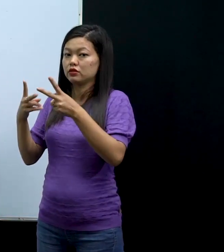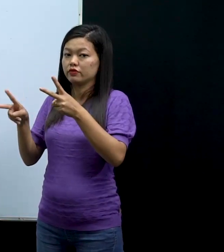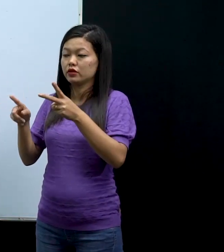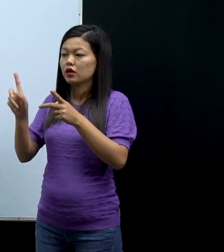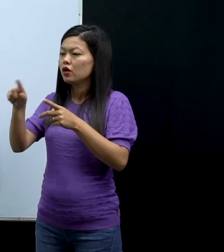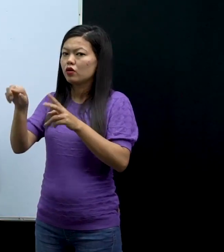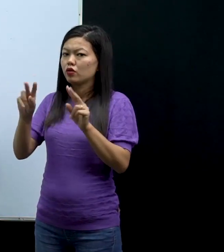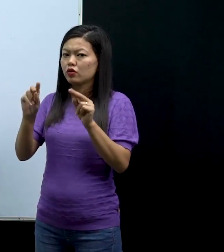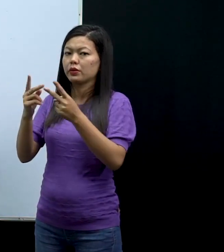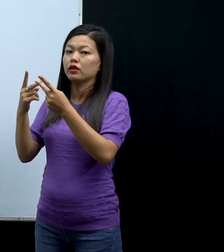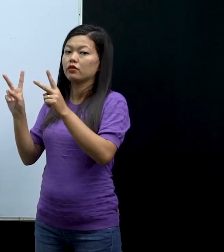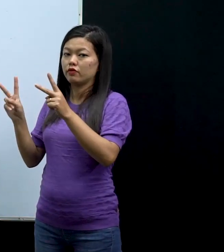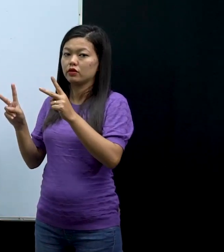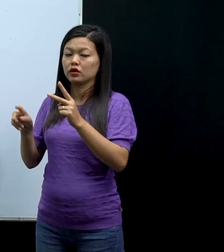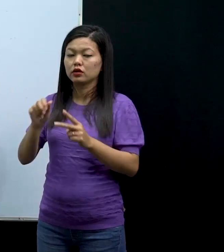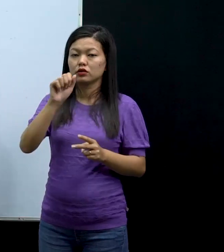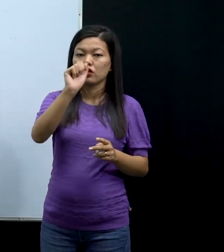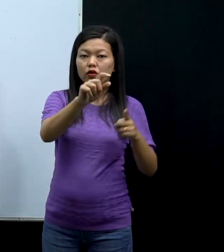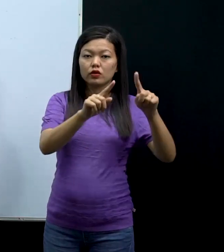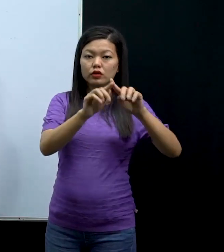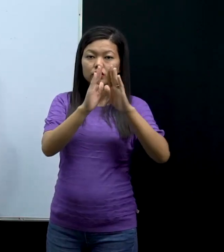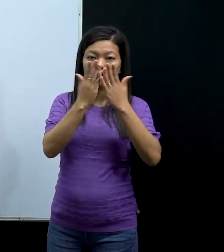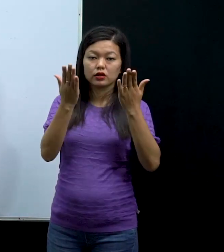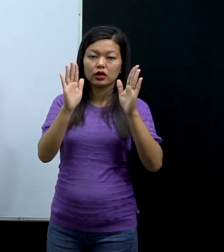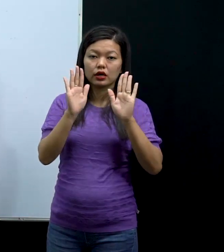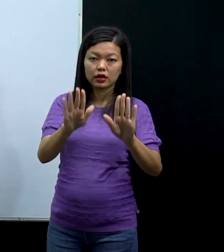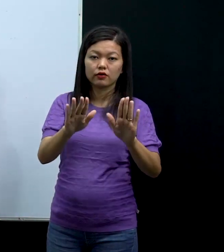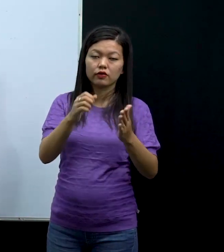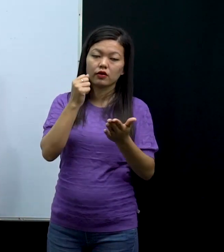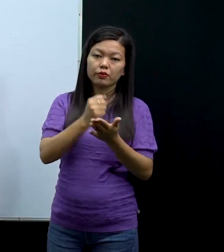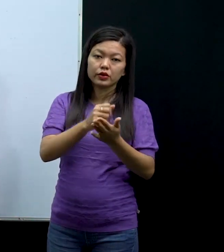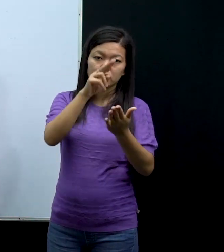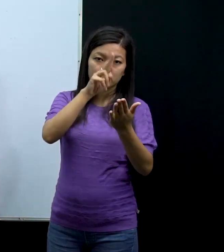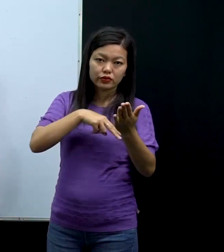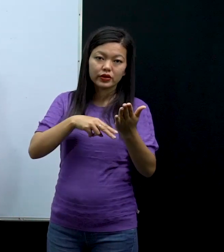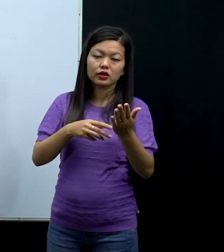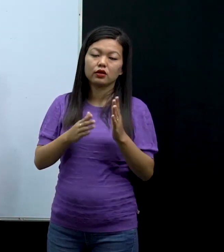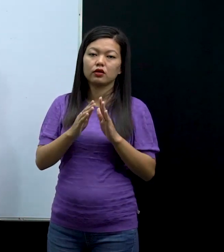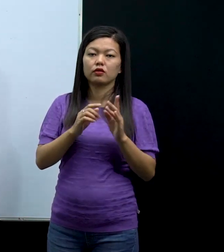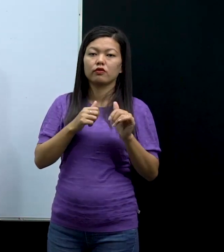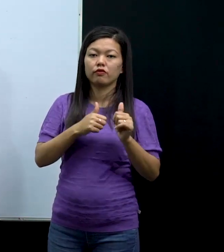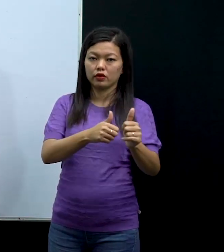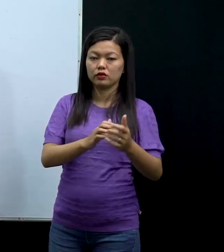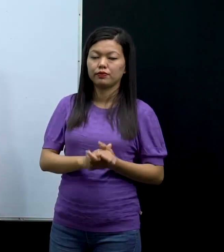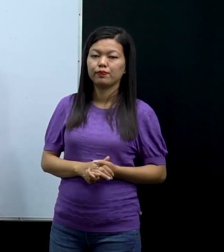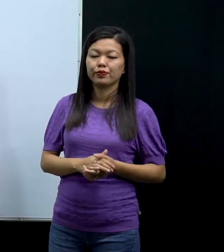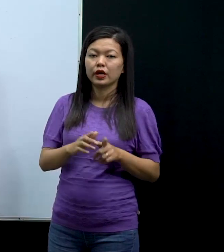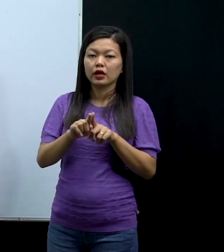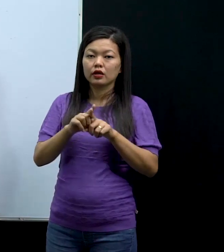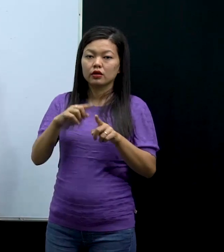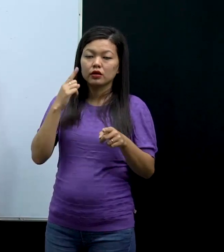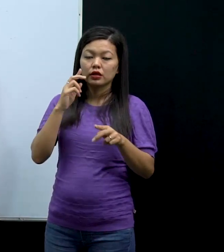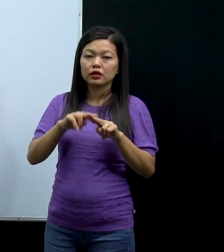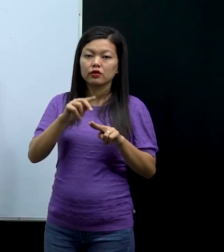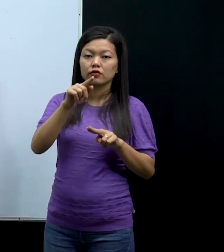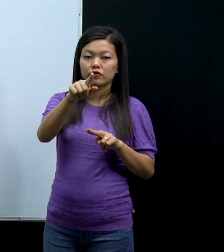name, your name, and also the designation. If you are working as the secretary of the Students' Council, you can write